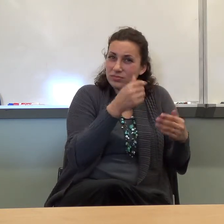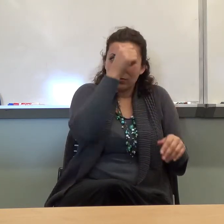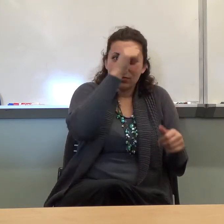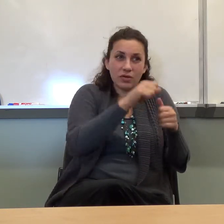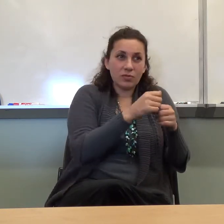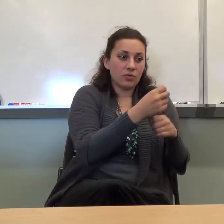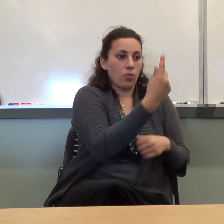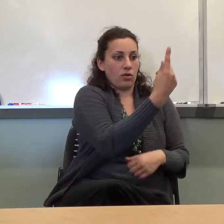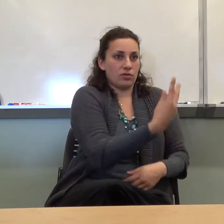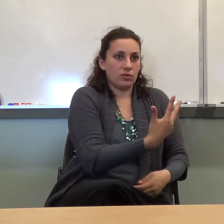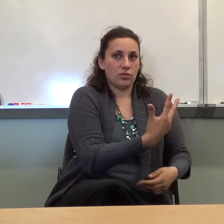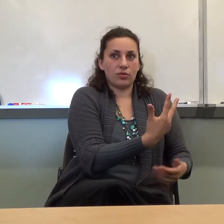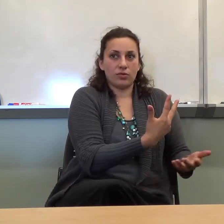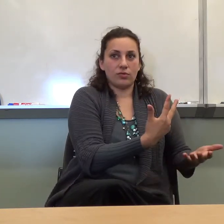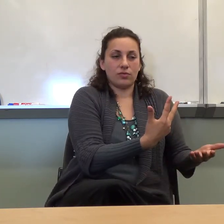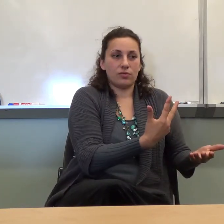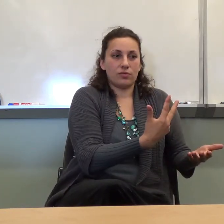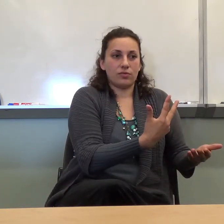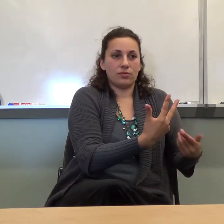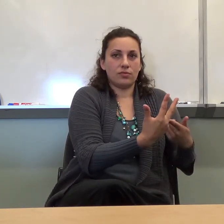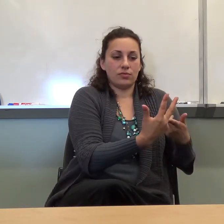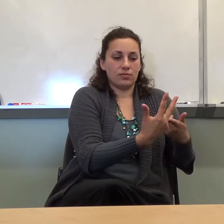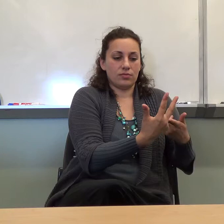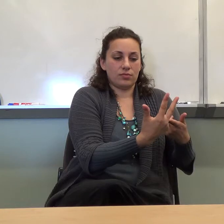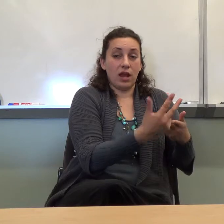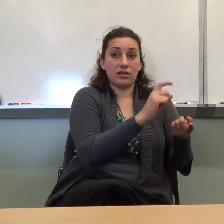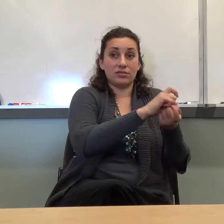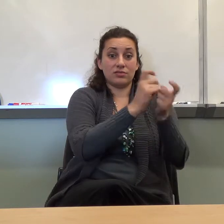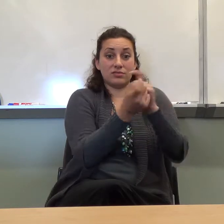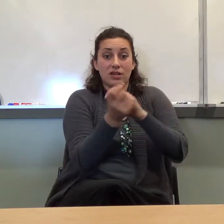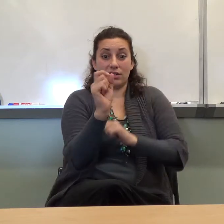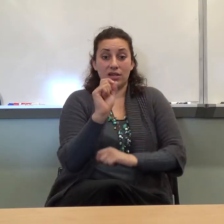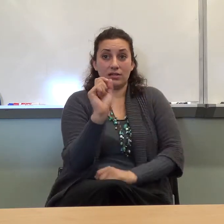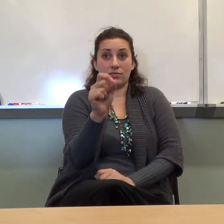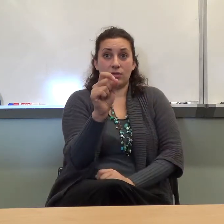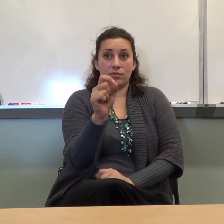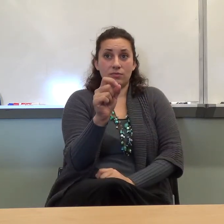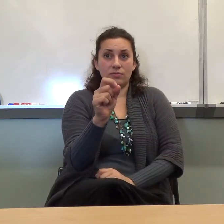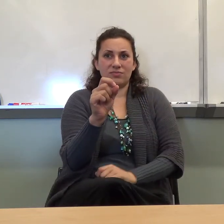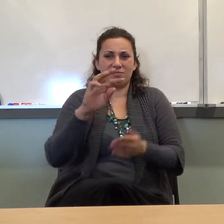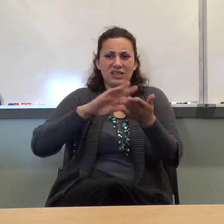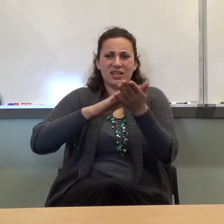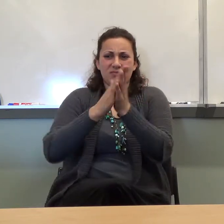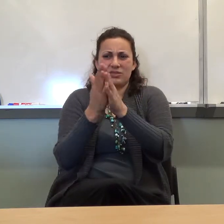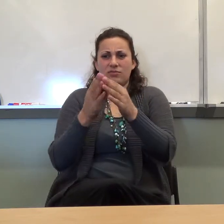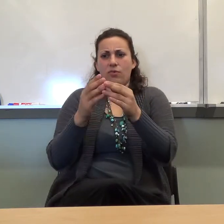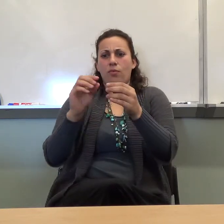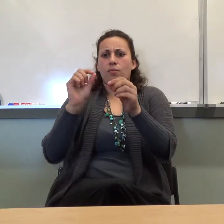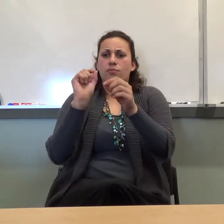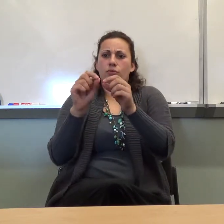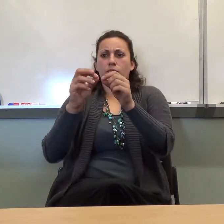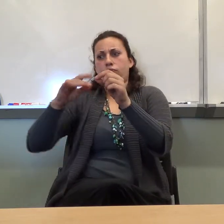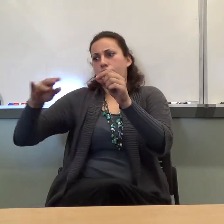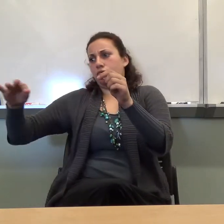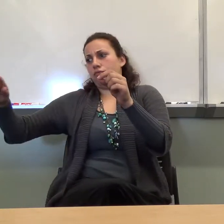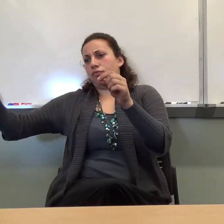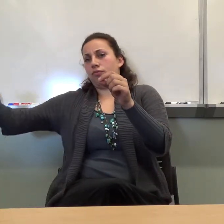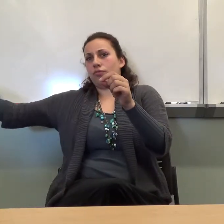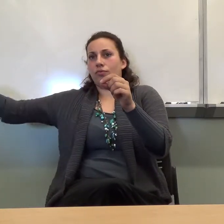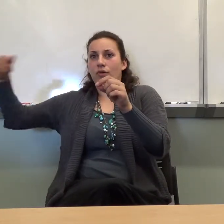lives, right? You write it as a decimal, it becomes a horror show. It's a repeater, it goes on forever.